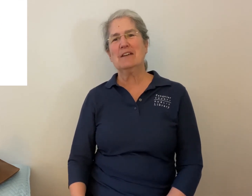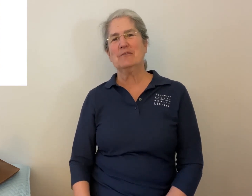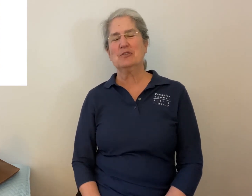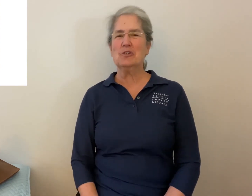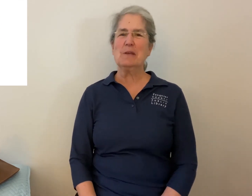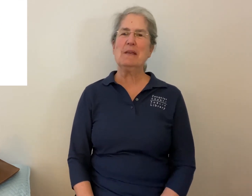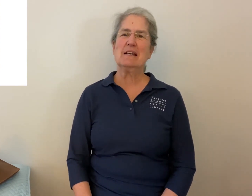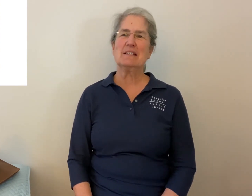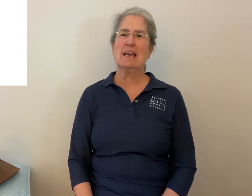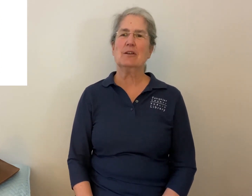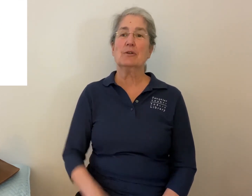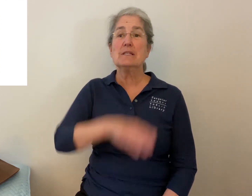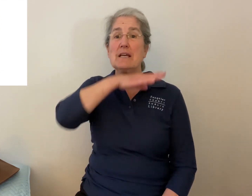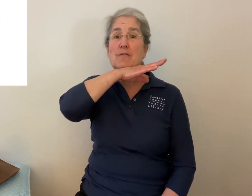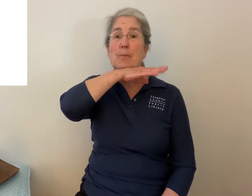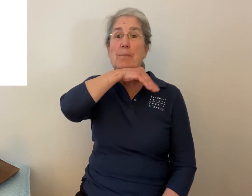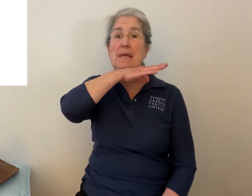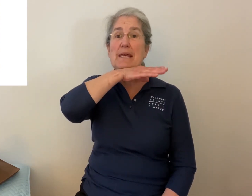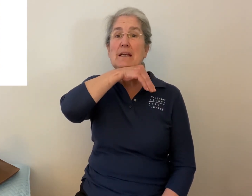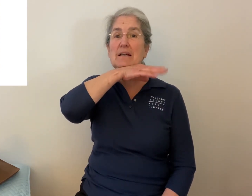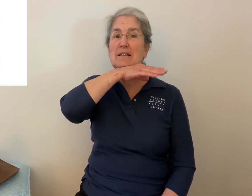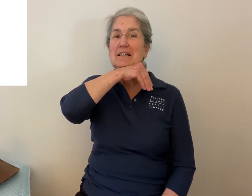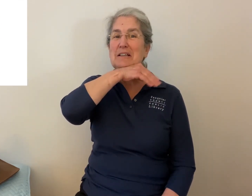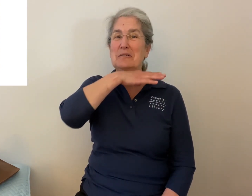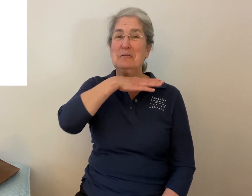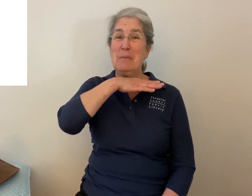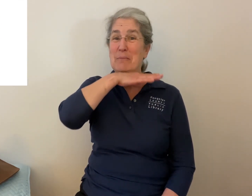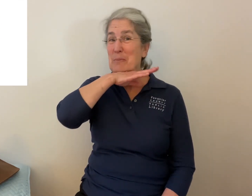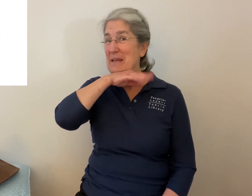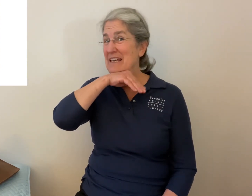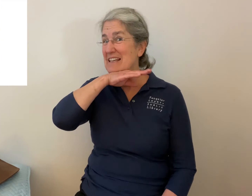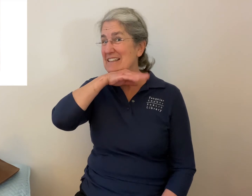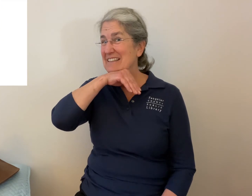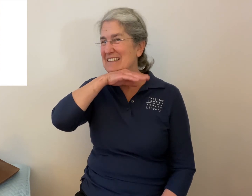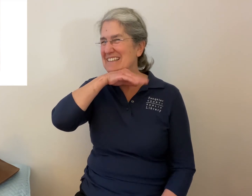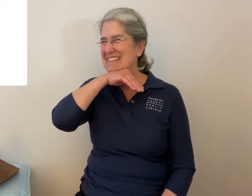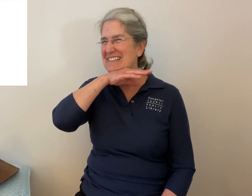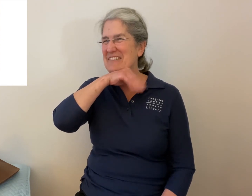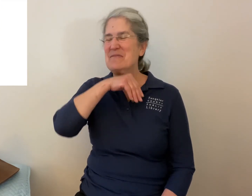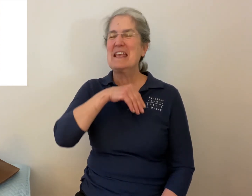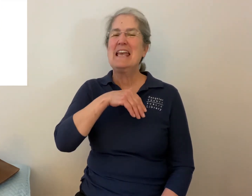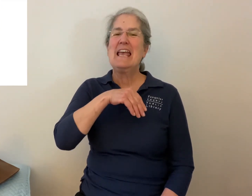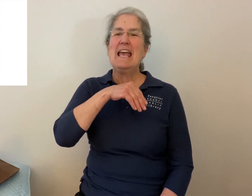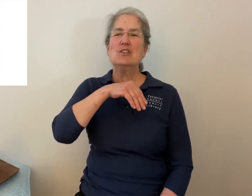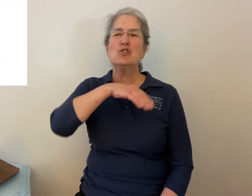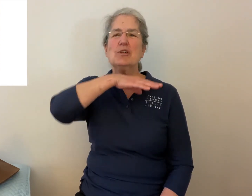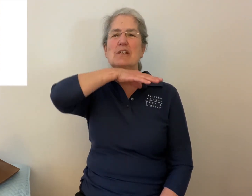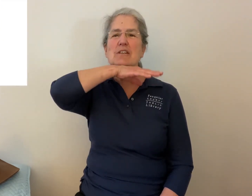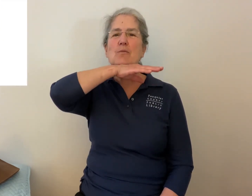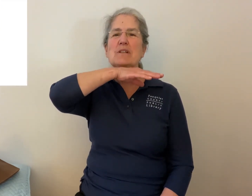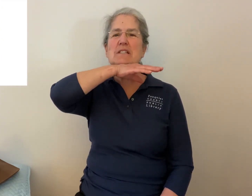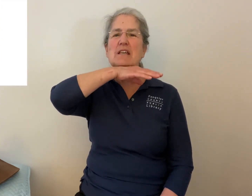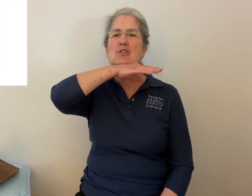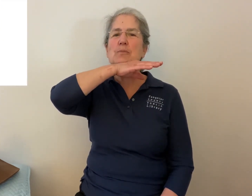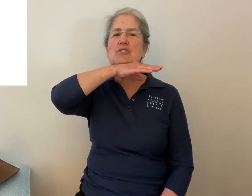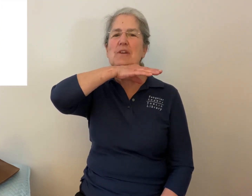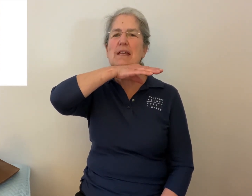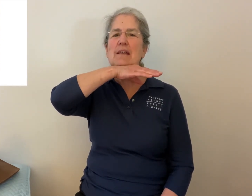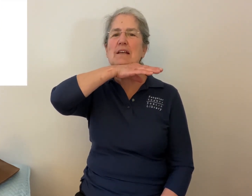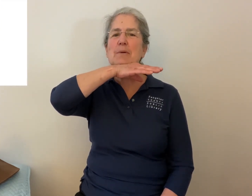for dirty because I had learned the sign for pig. Remember pig? And dirty, once again, you put your hand up under